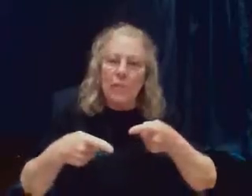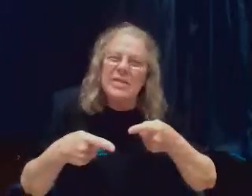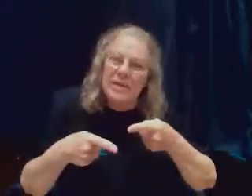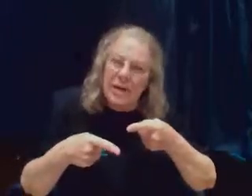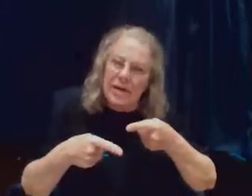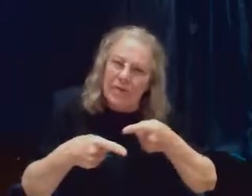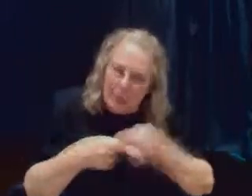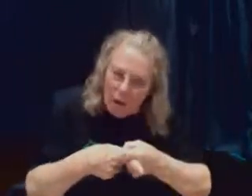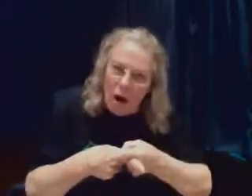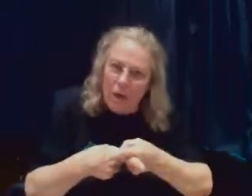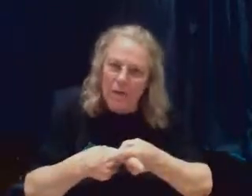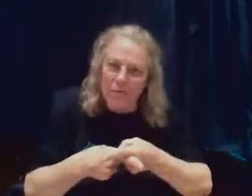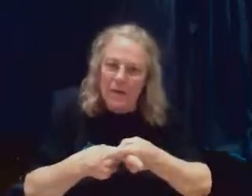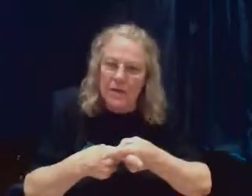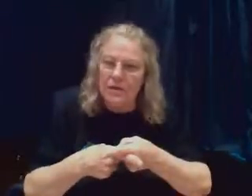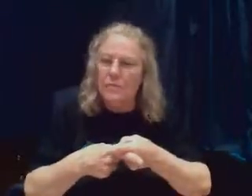was kind of a conflict.